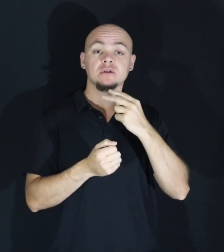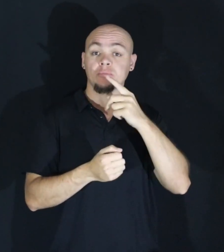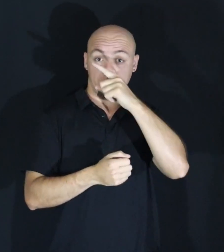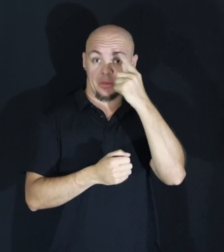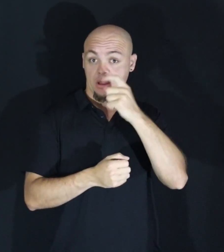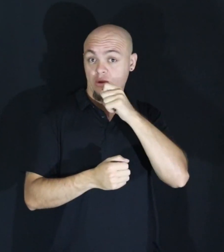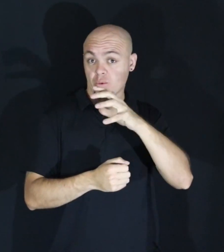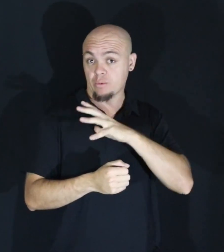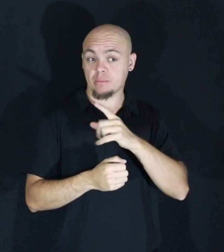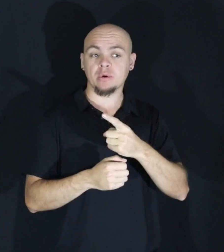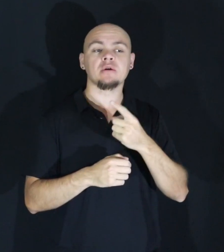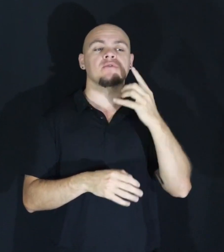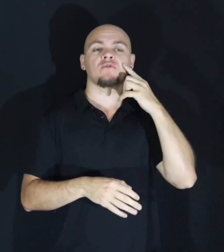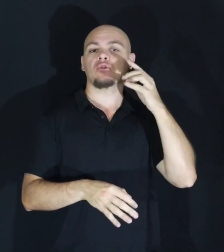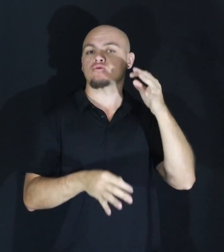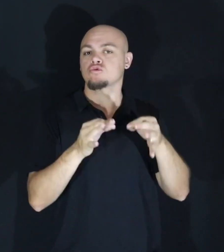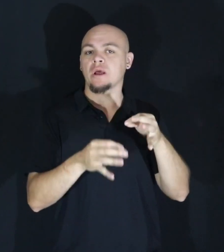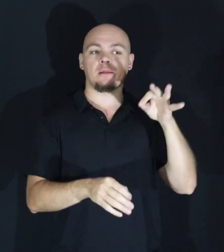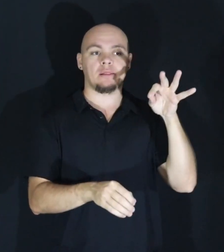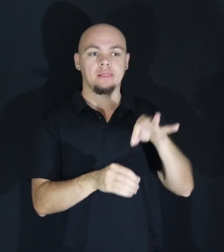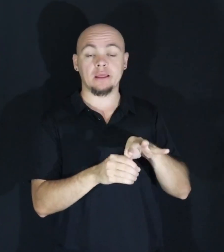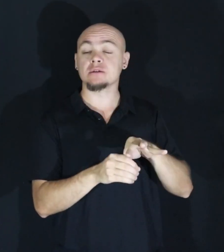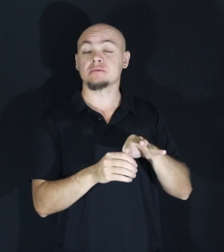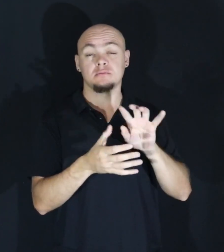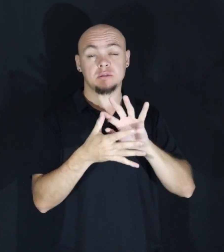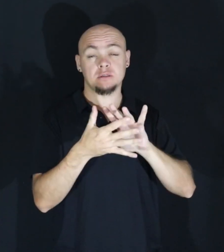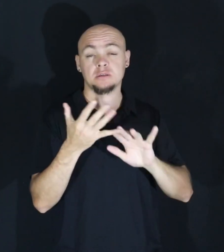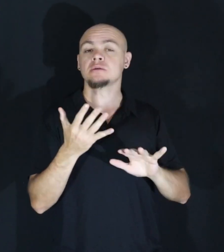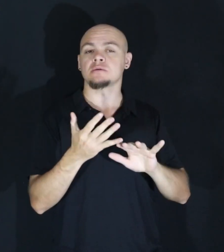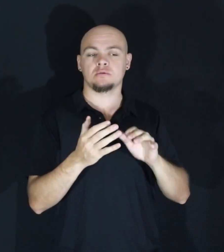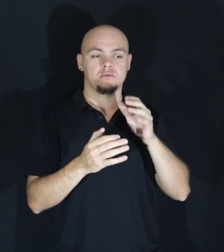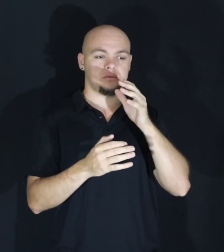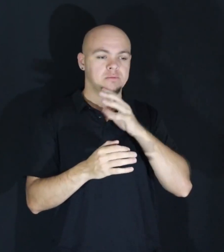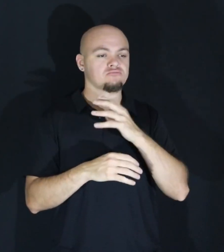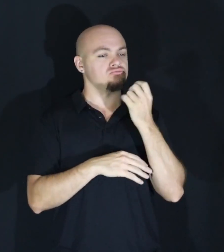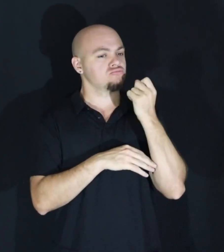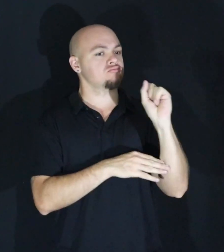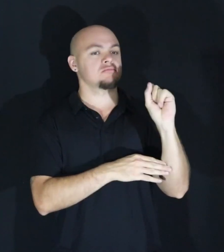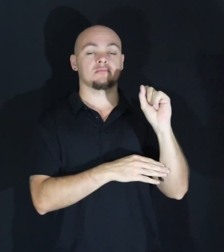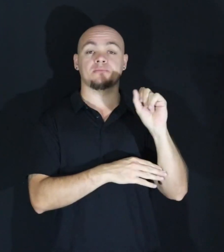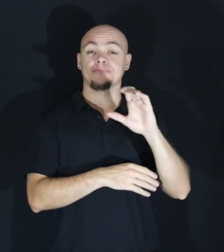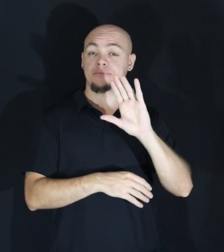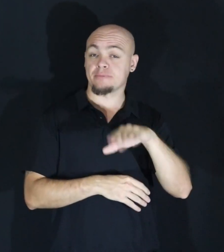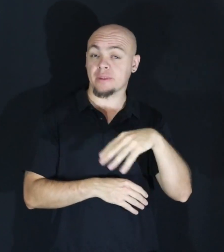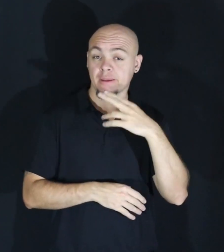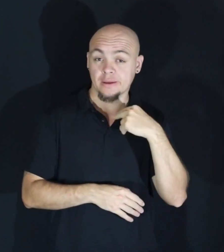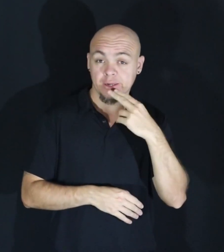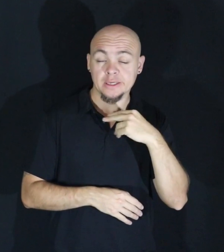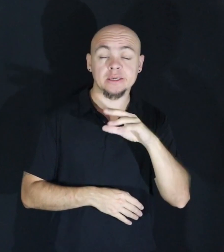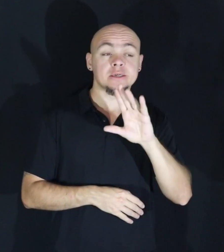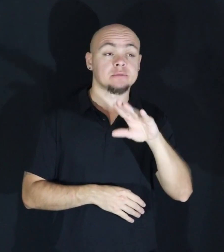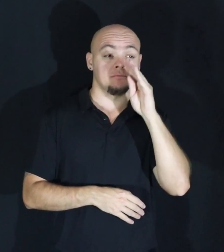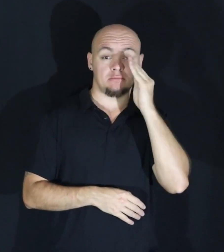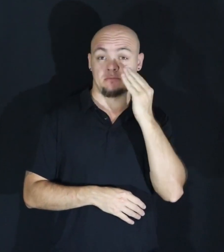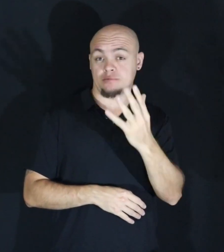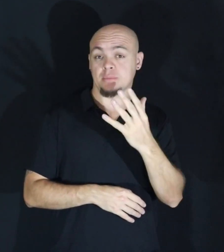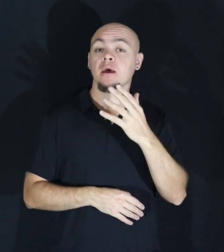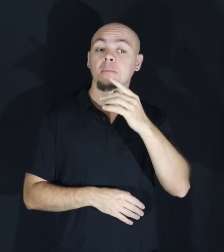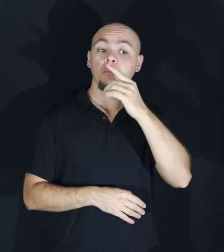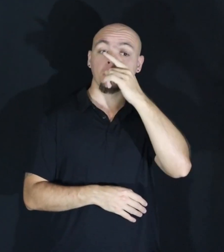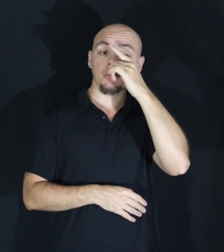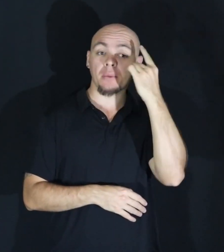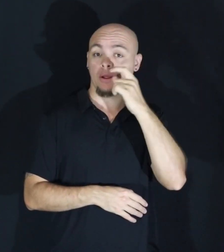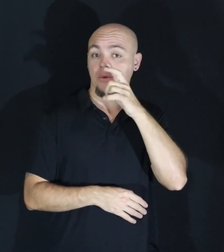changed the narrative for trials, elections, and much, much more. But honey, let me tell you, Black